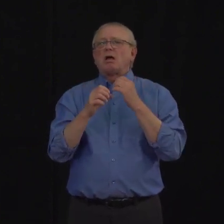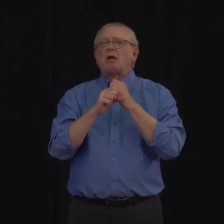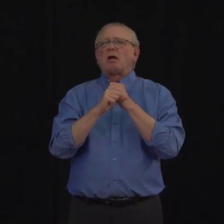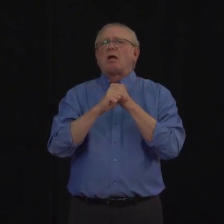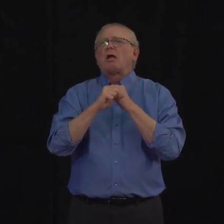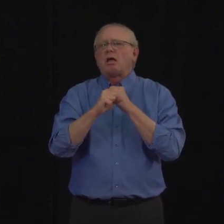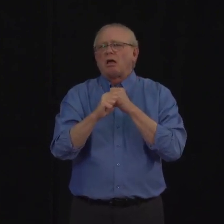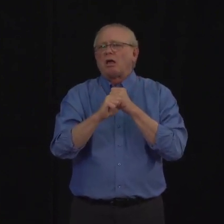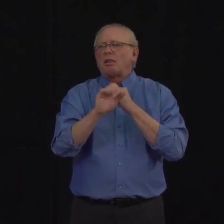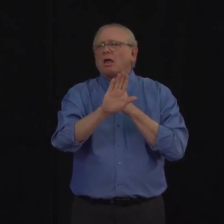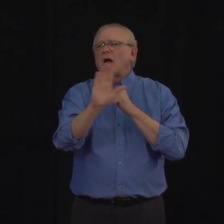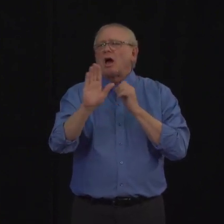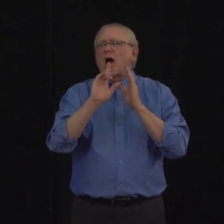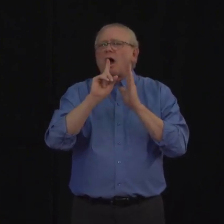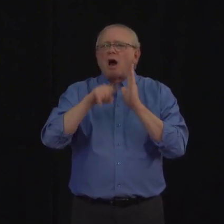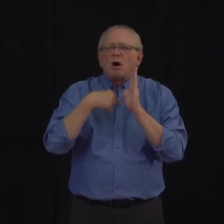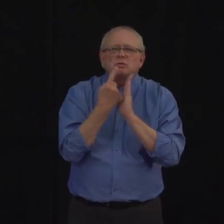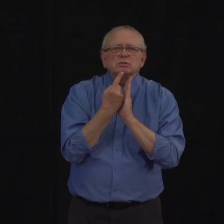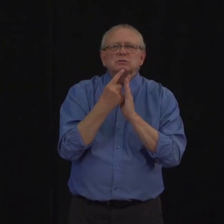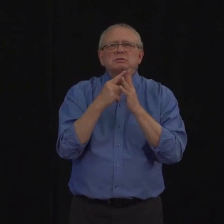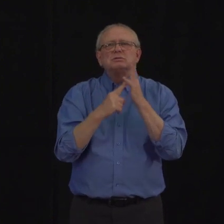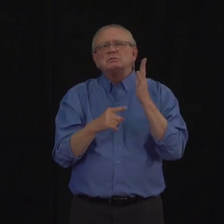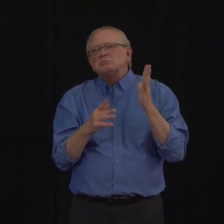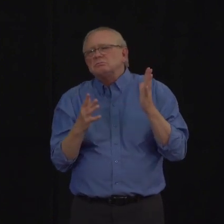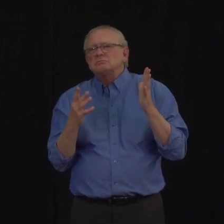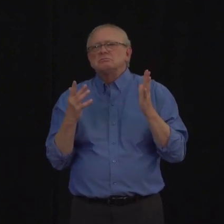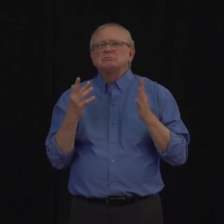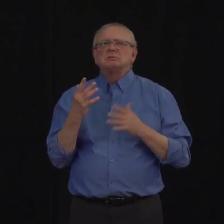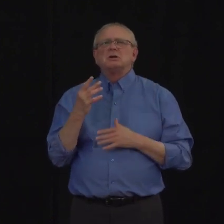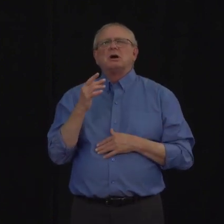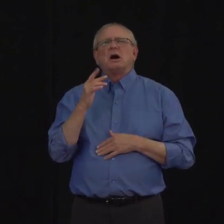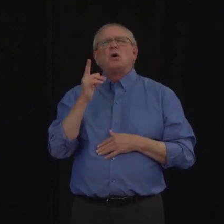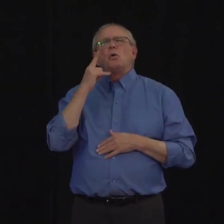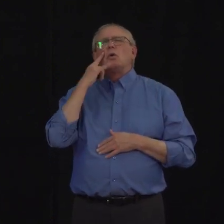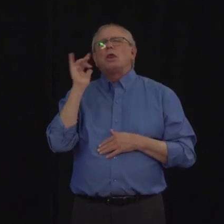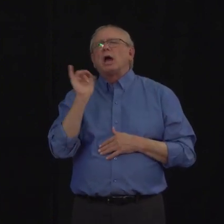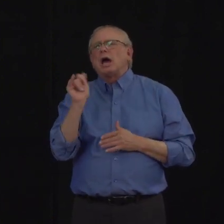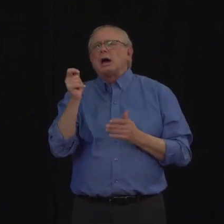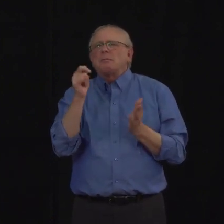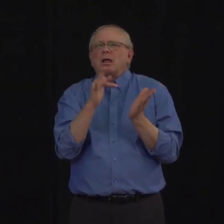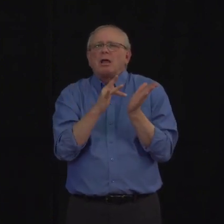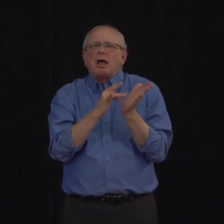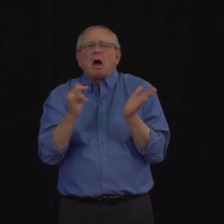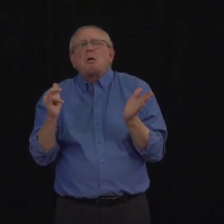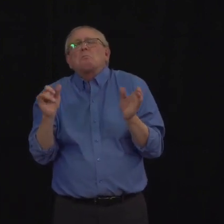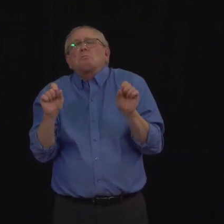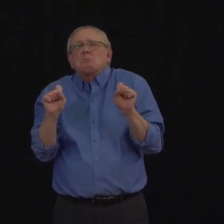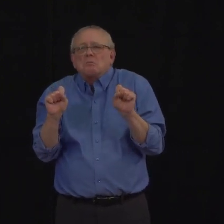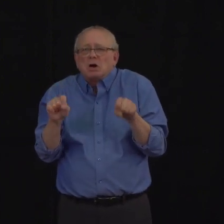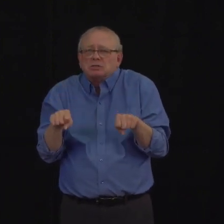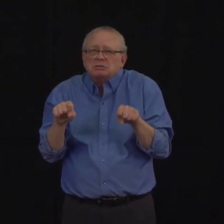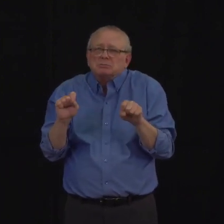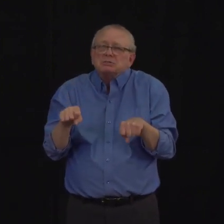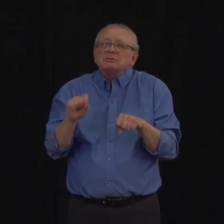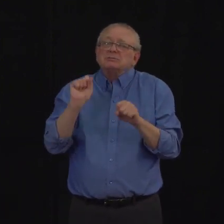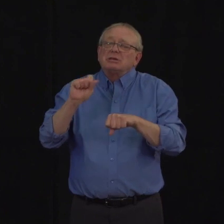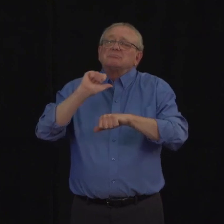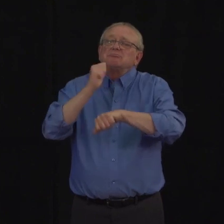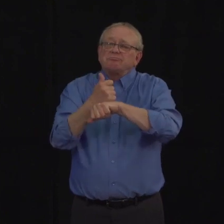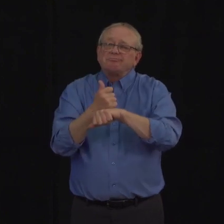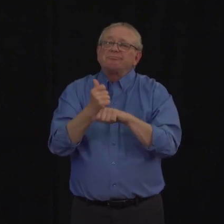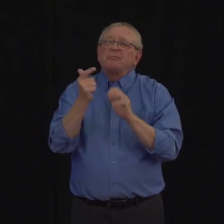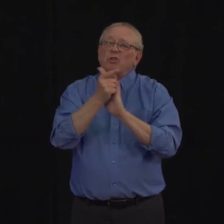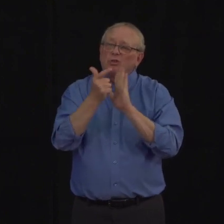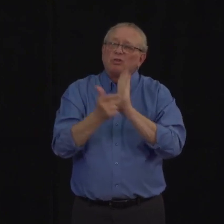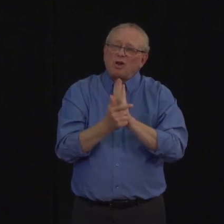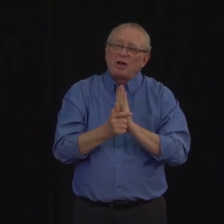specific pieces of guidelines that are meant to support and encourage owners, that really is up to the discretion of the